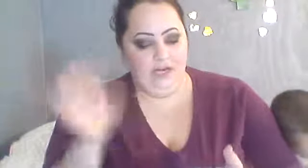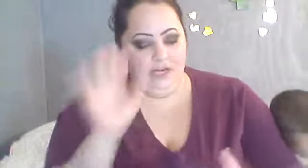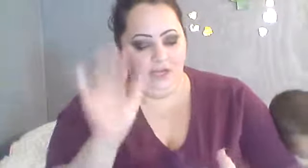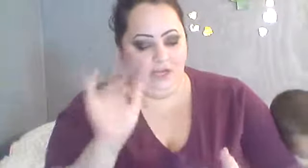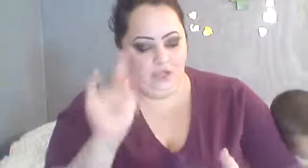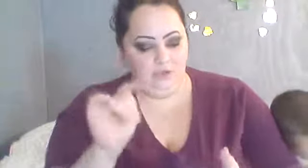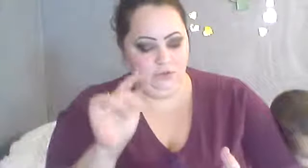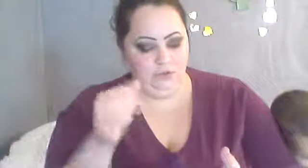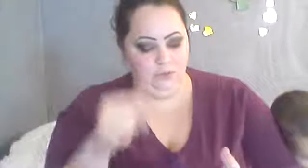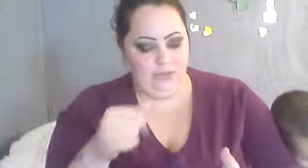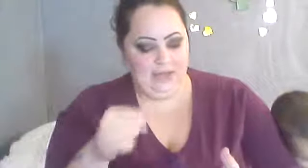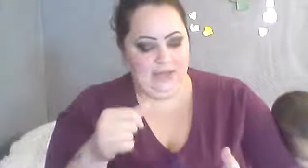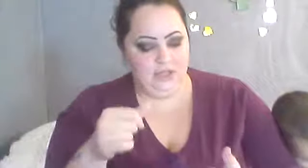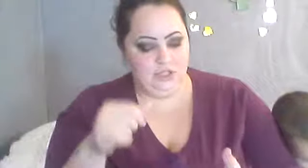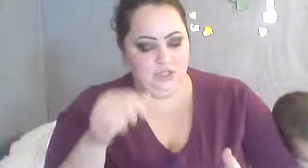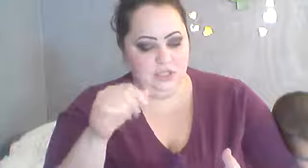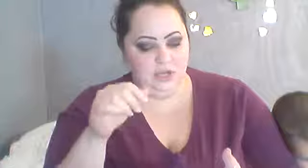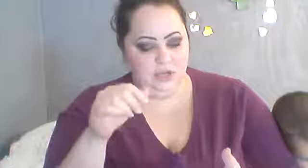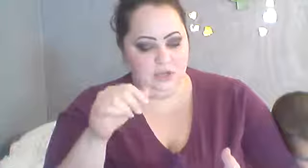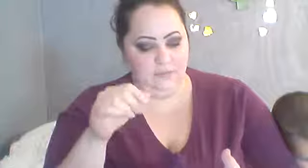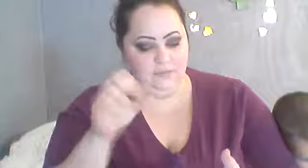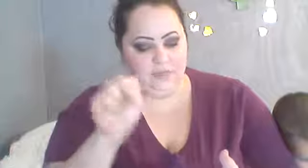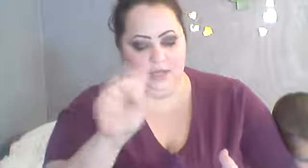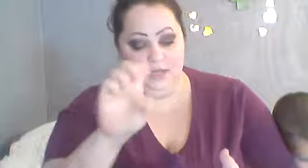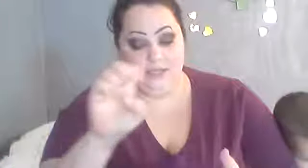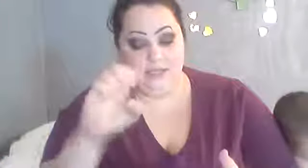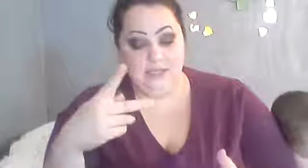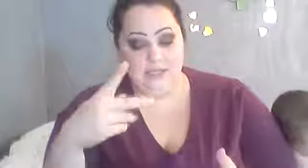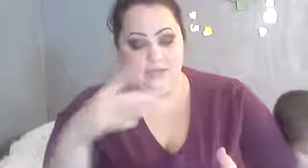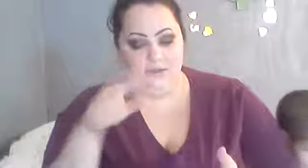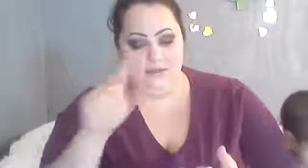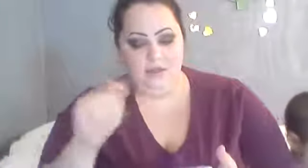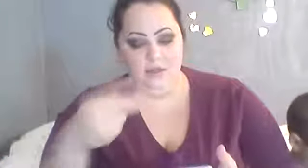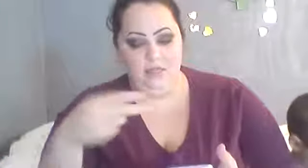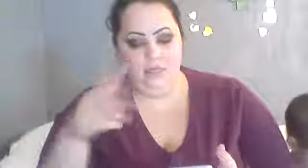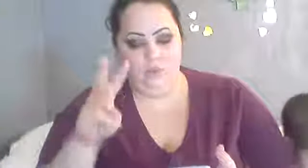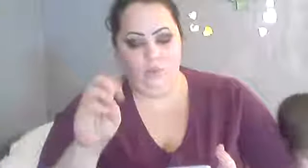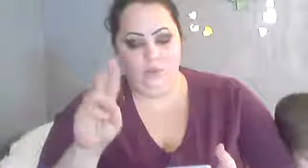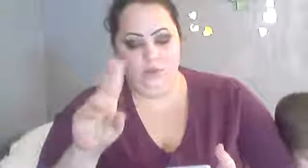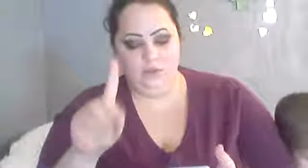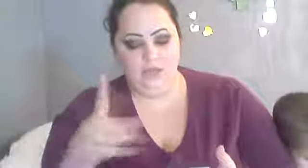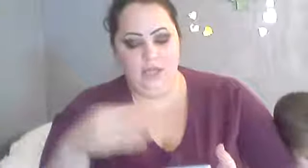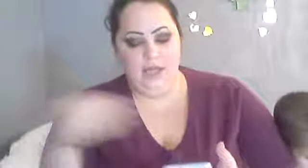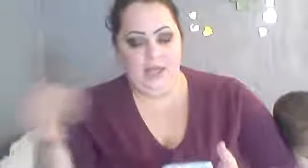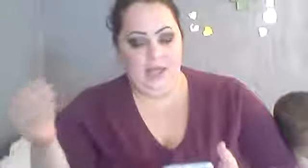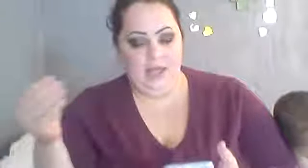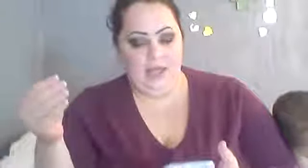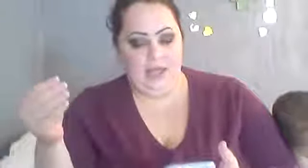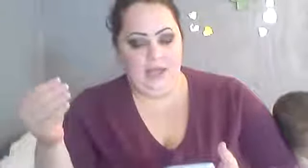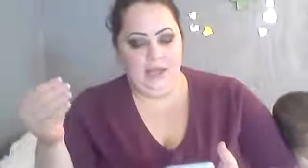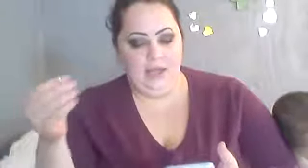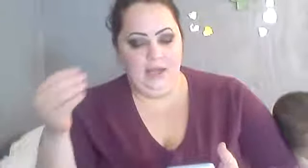it on the YouTube page, Seek the World. And